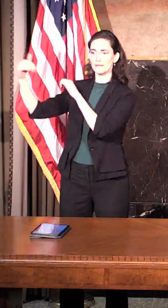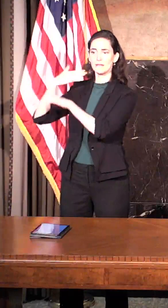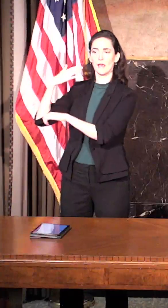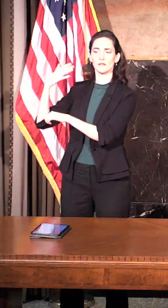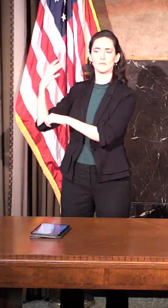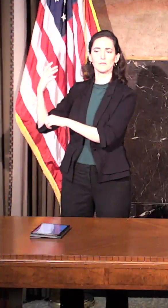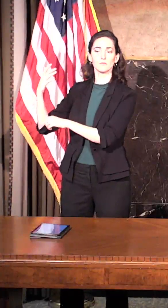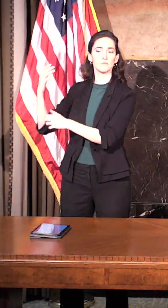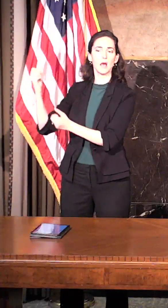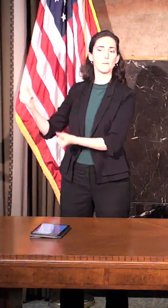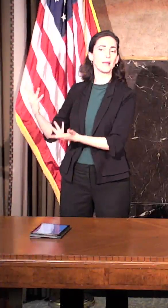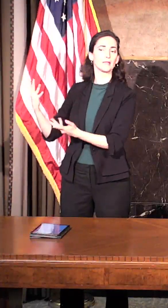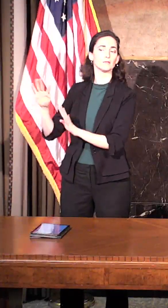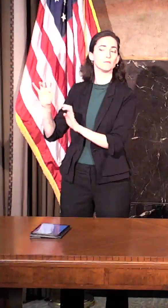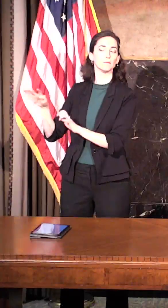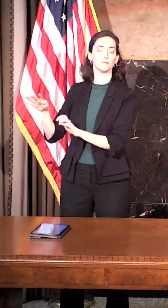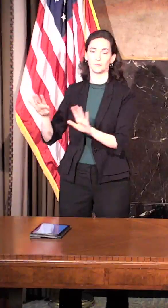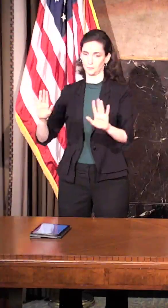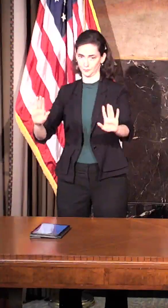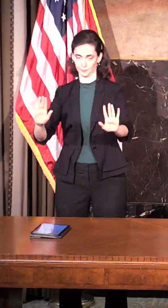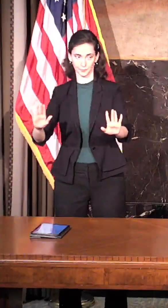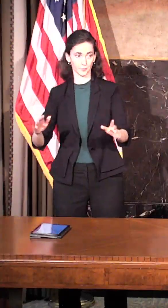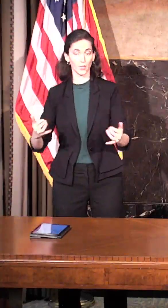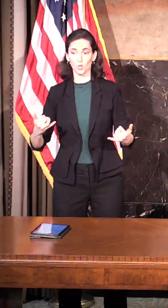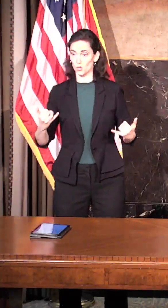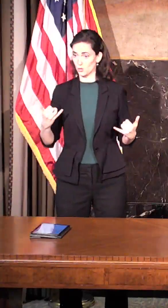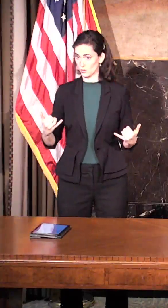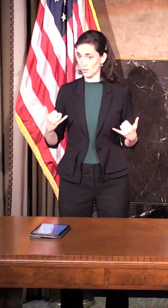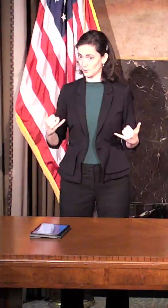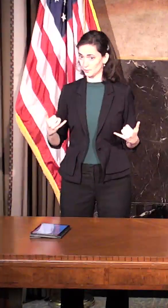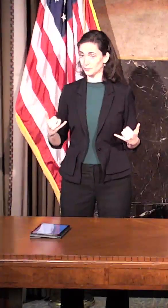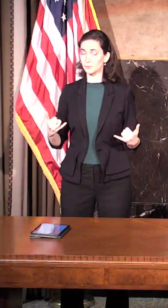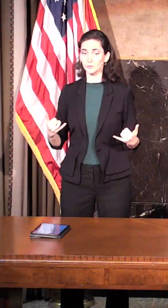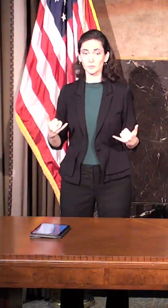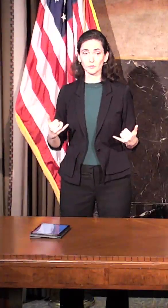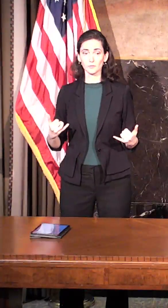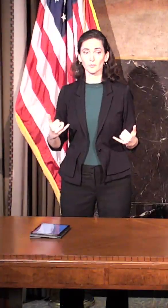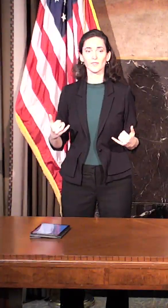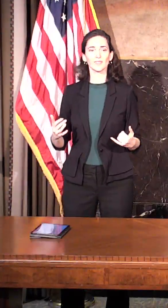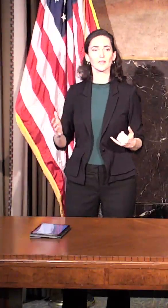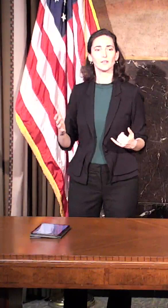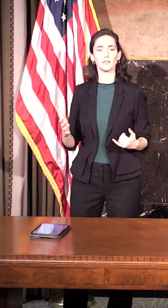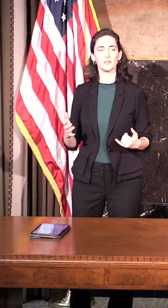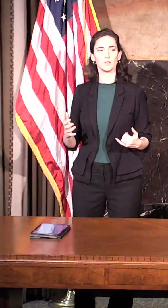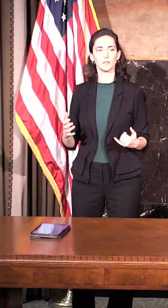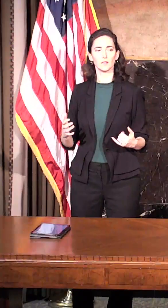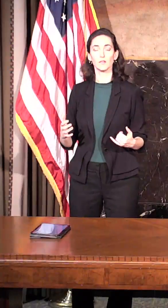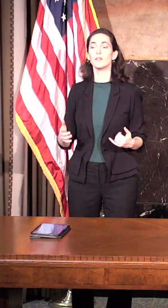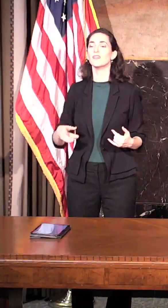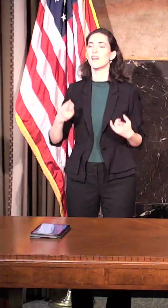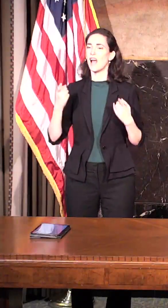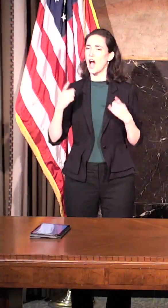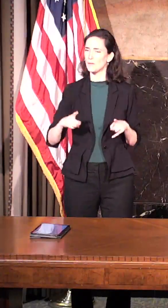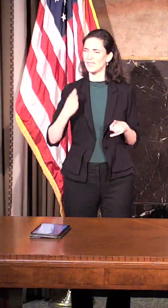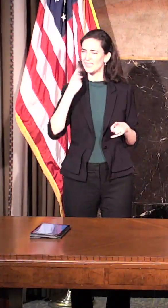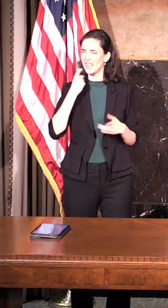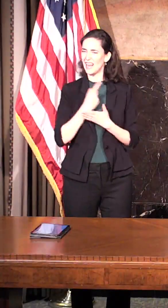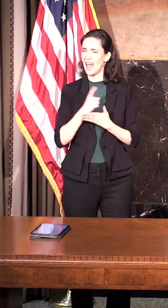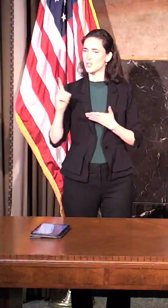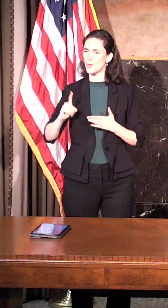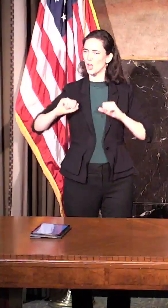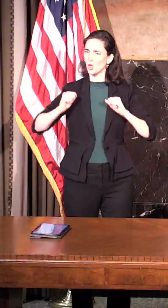as of today, caught up in what we had lost ground on due to the storm last week.